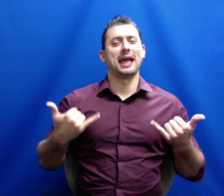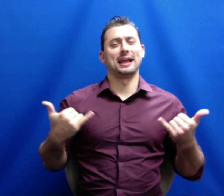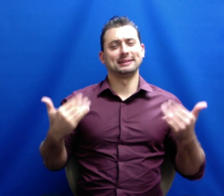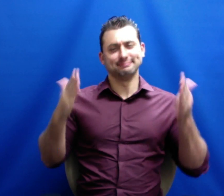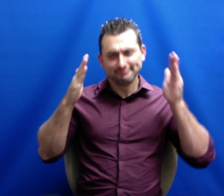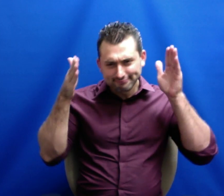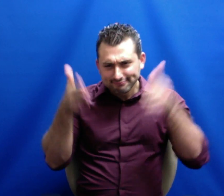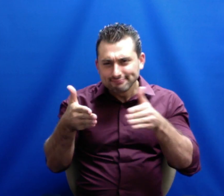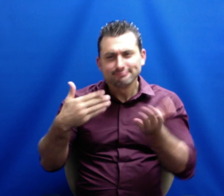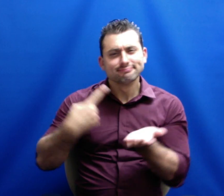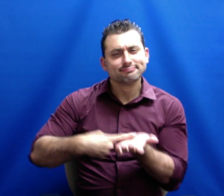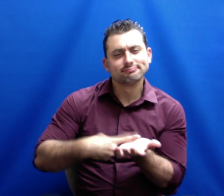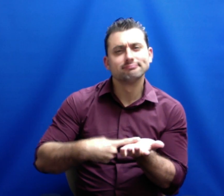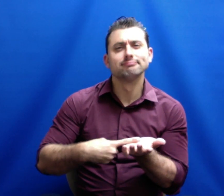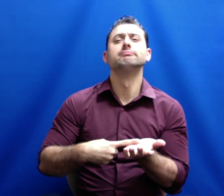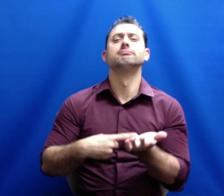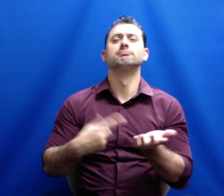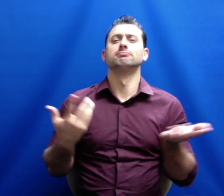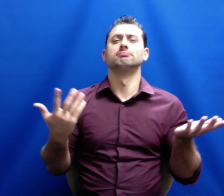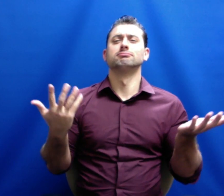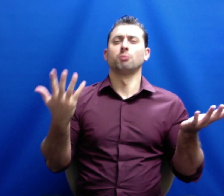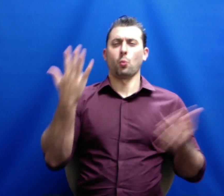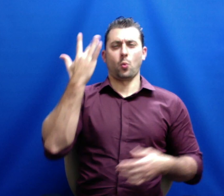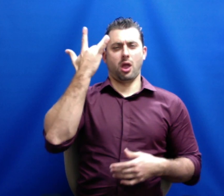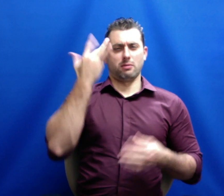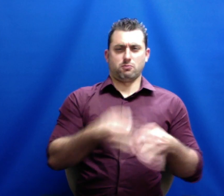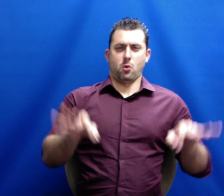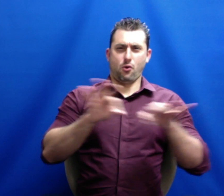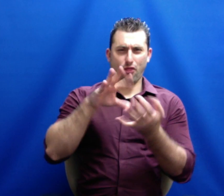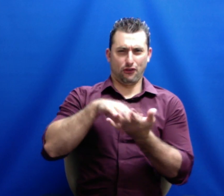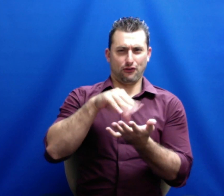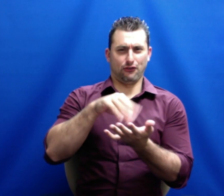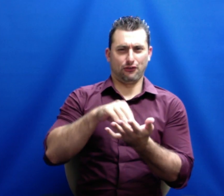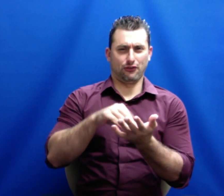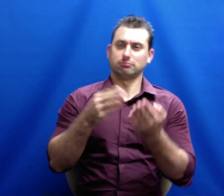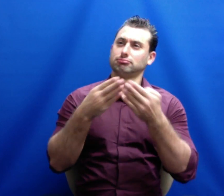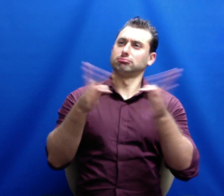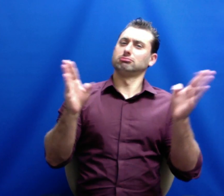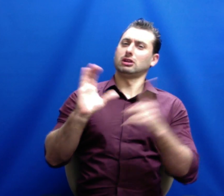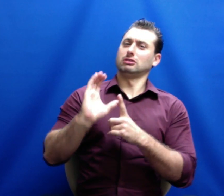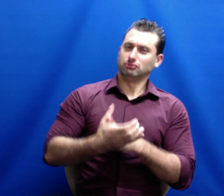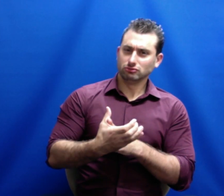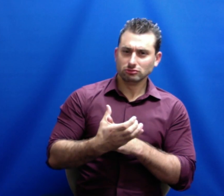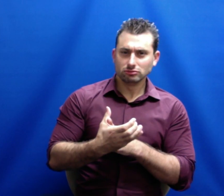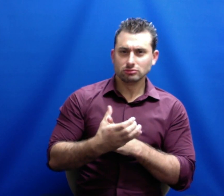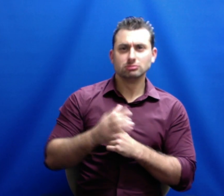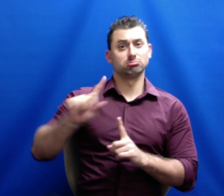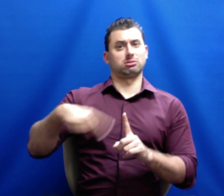Today I'd like to focus our discussion on why it is important to learn about culture at large,